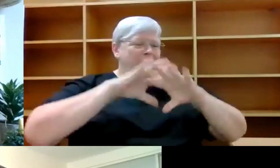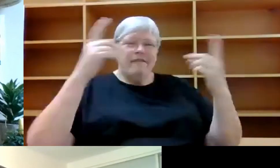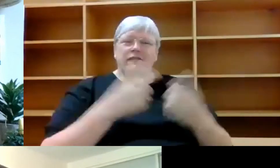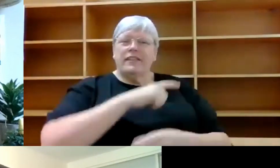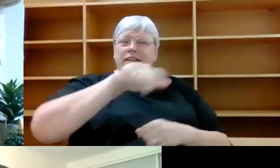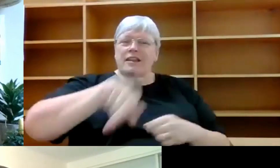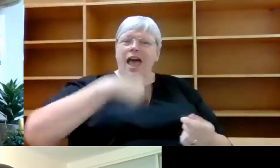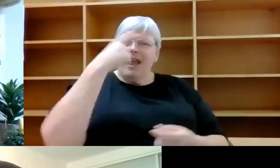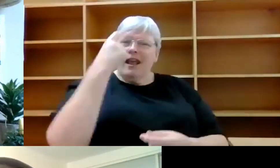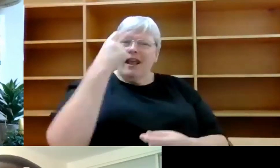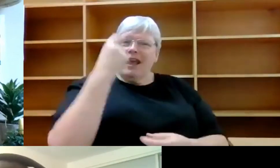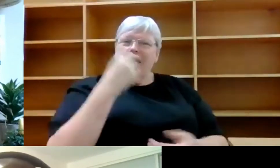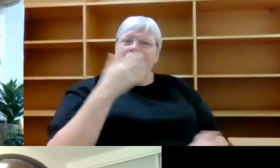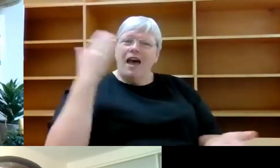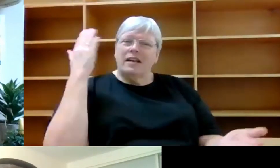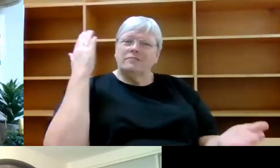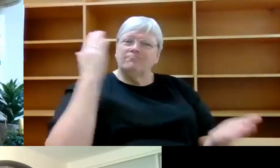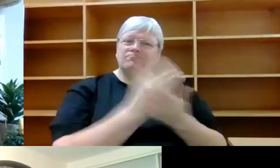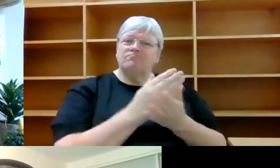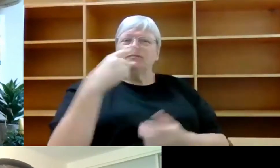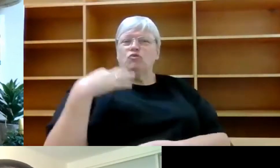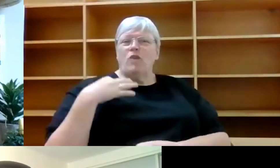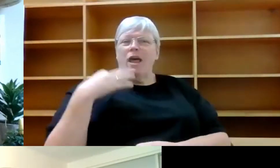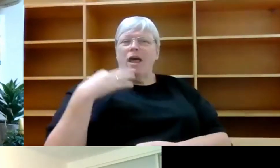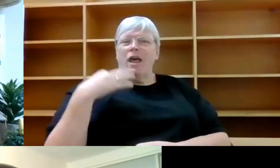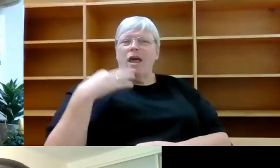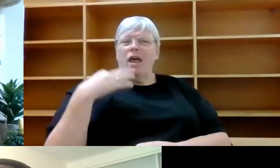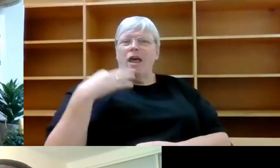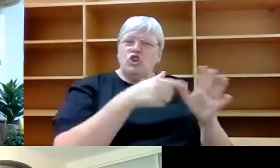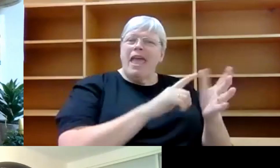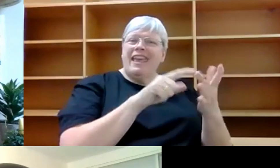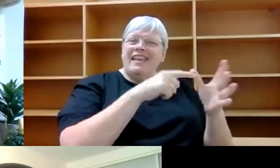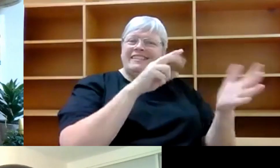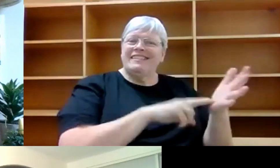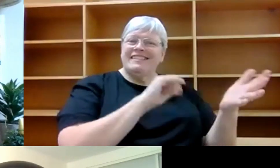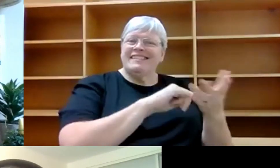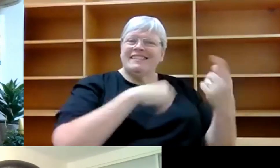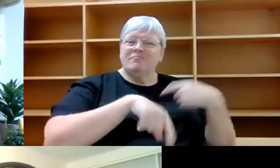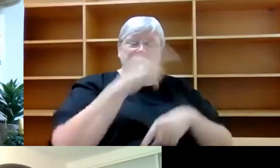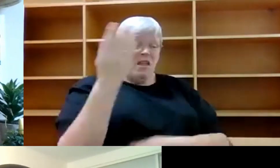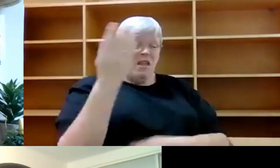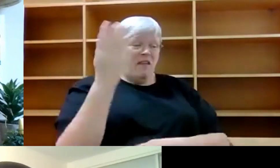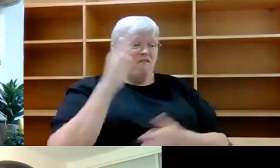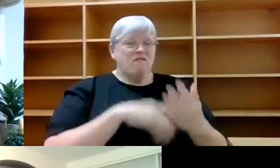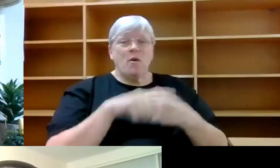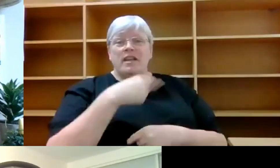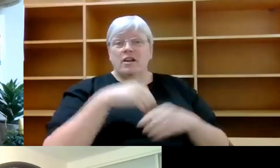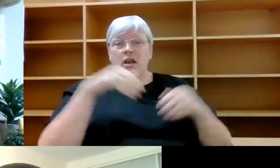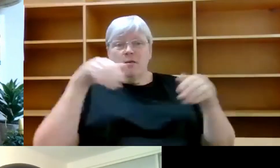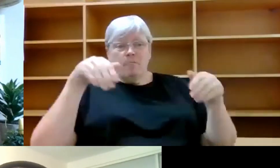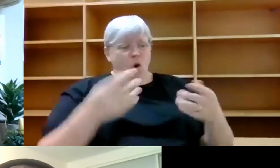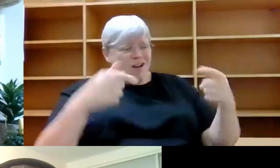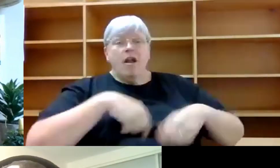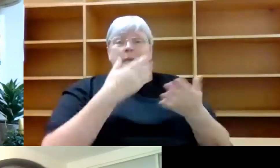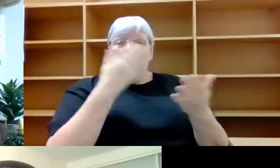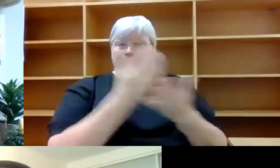I can, because, these are Jamaicans. And that's where I come from. And yes, I'm born here. I'm British as much